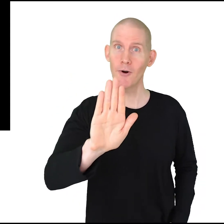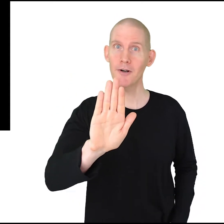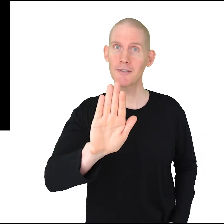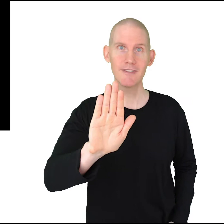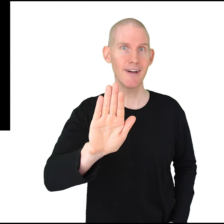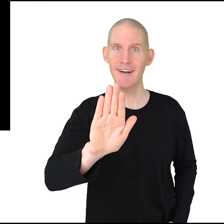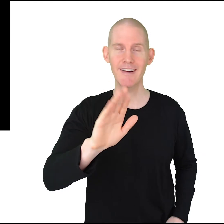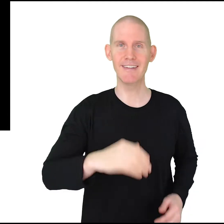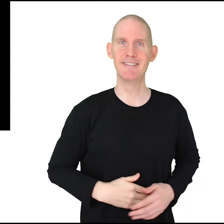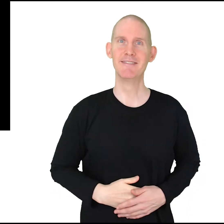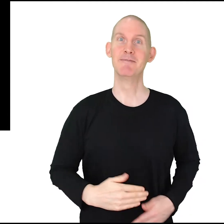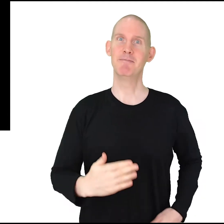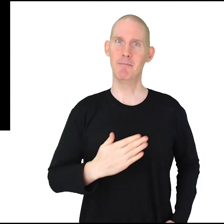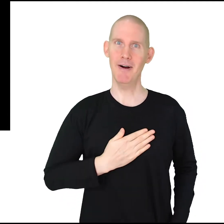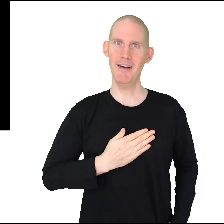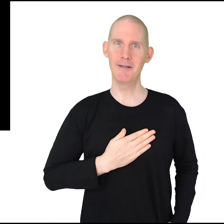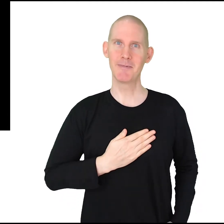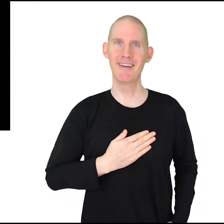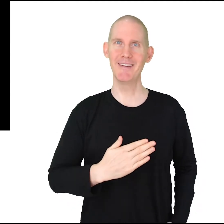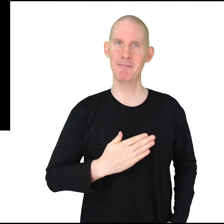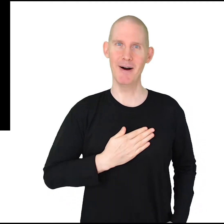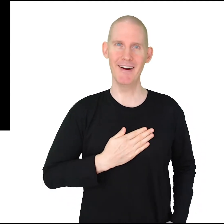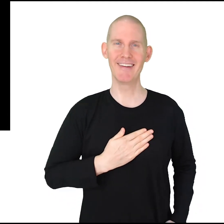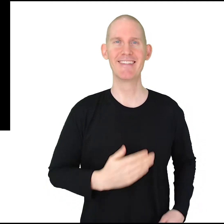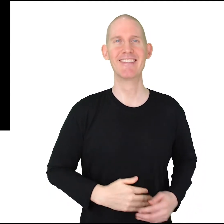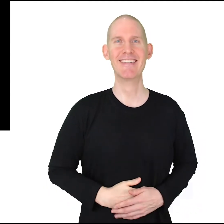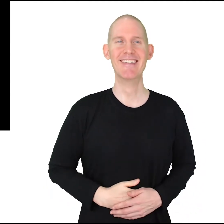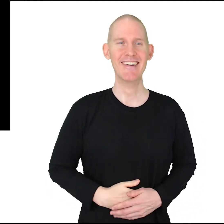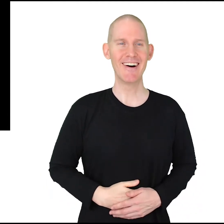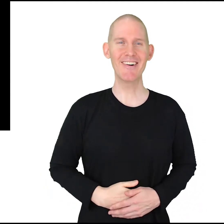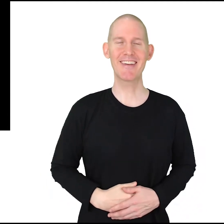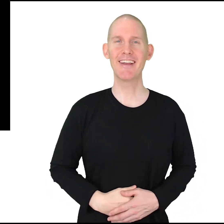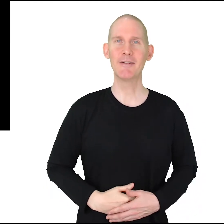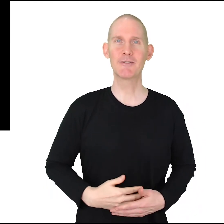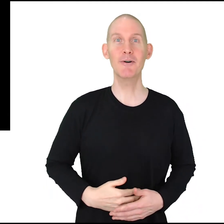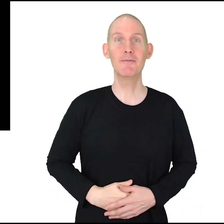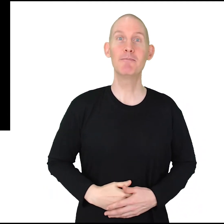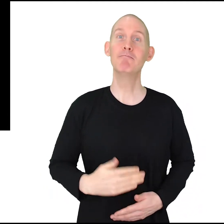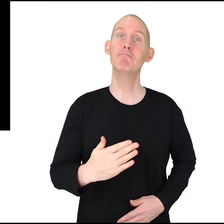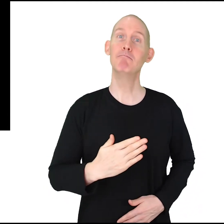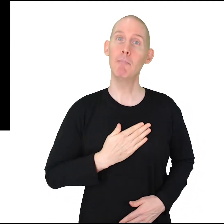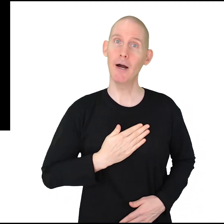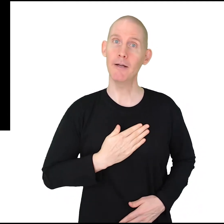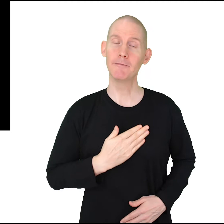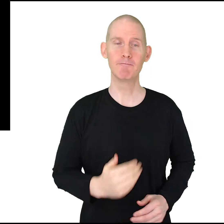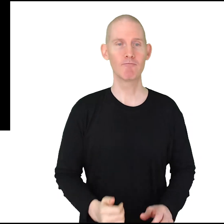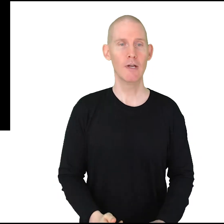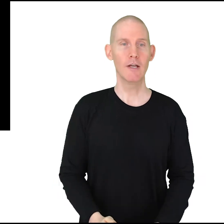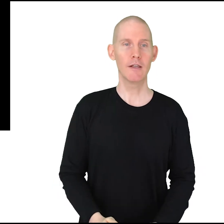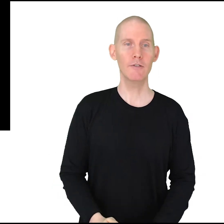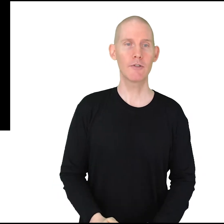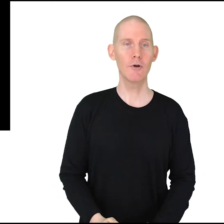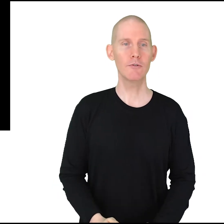yours, my, my. Okay, so my. Let's go